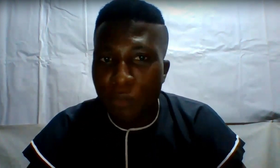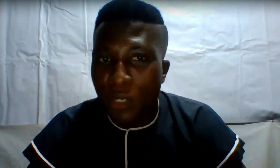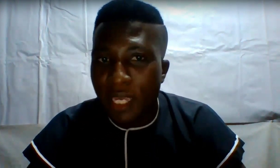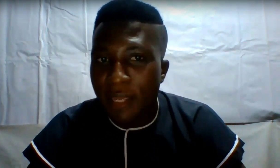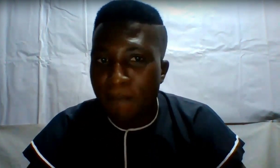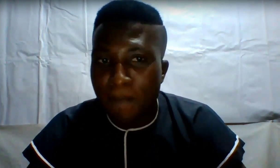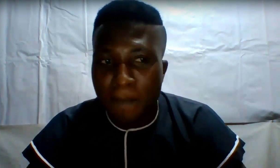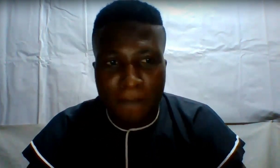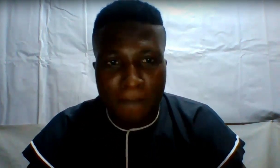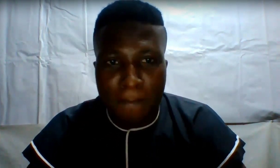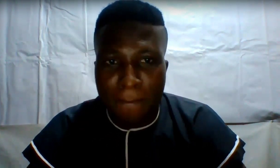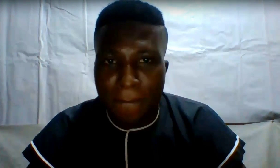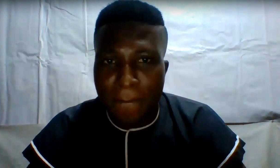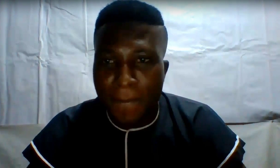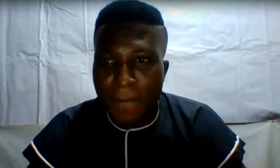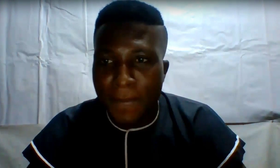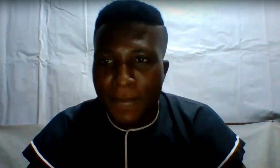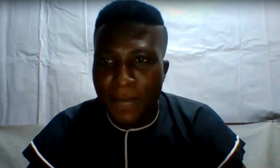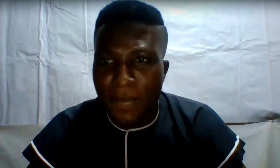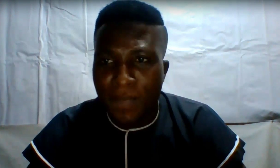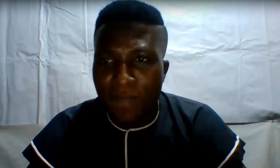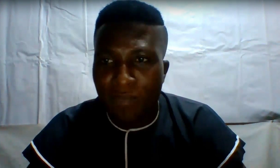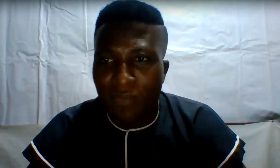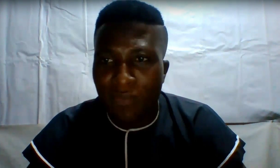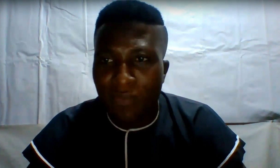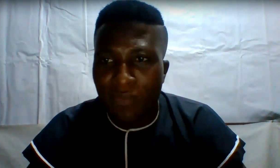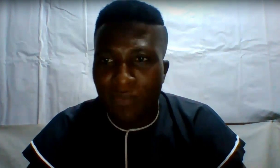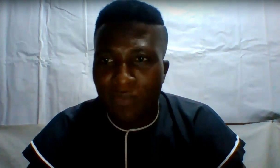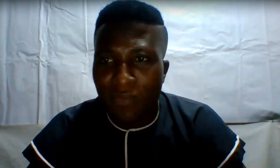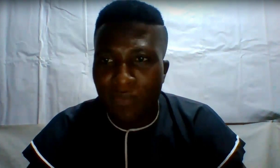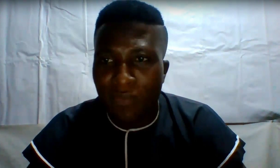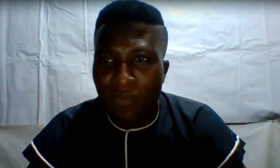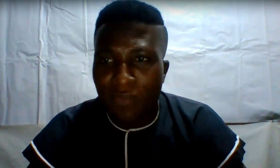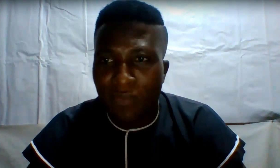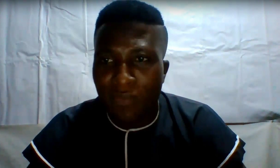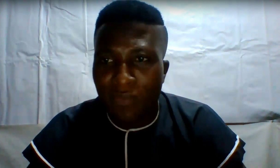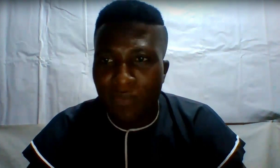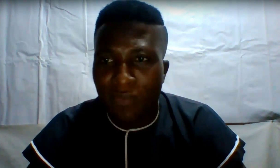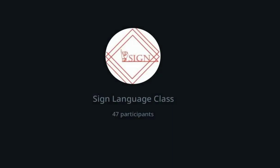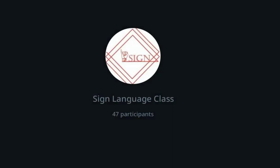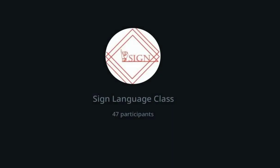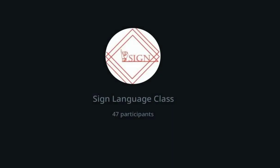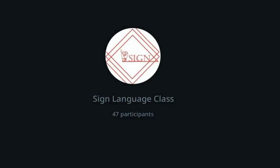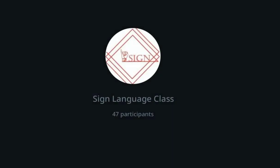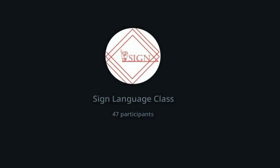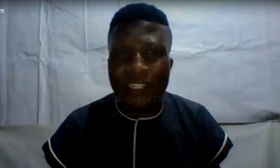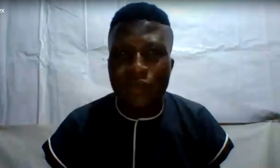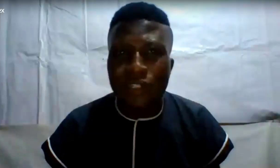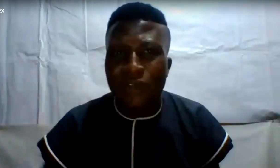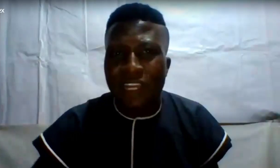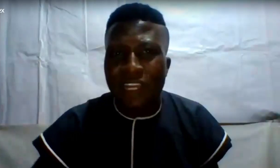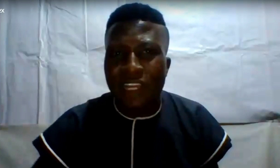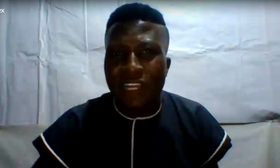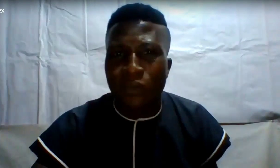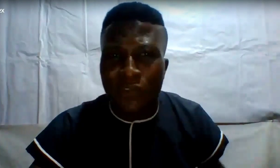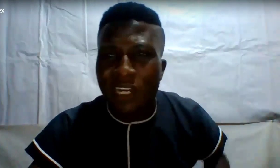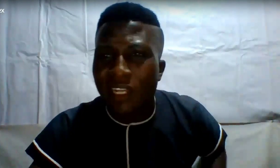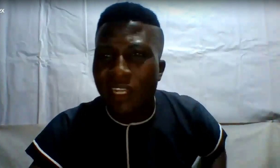And then after Ajasa, I think Ibidu can settle this fight for us, Franklin. Ibidu, get warming up.